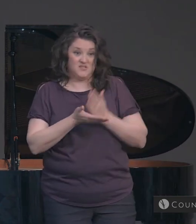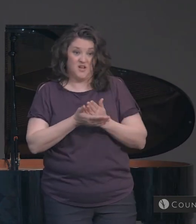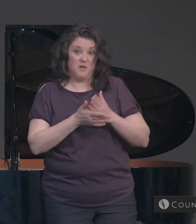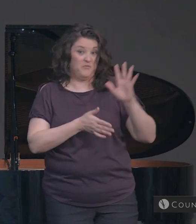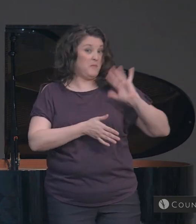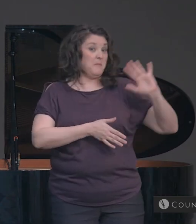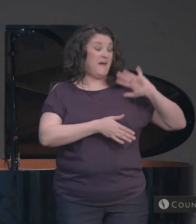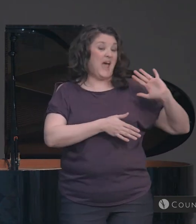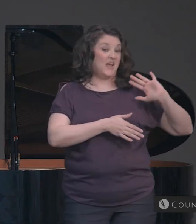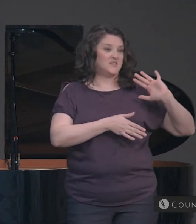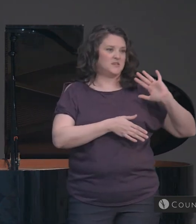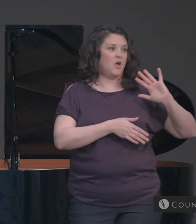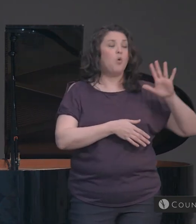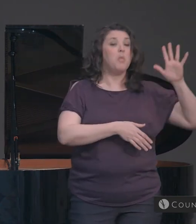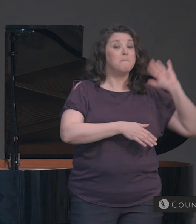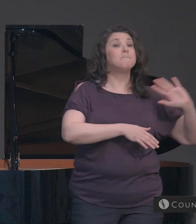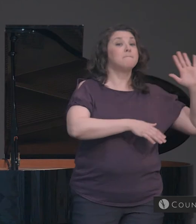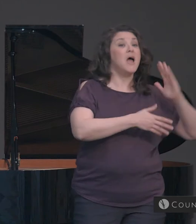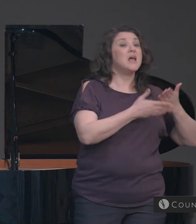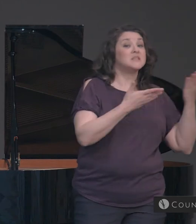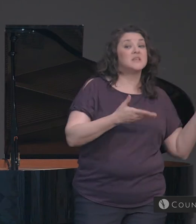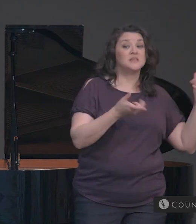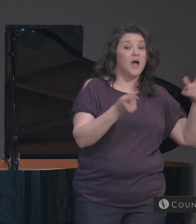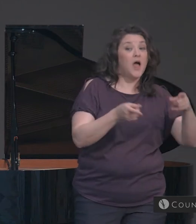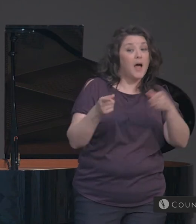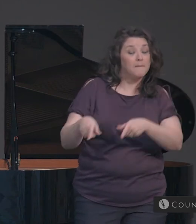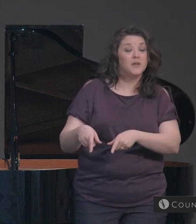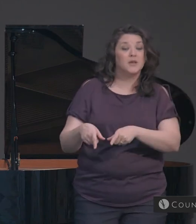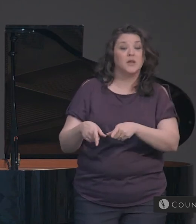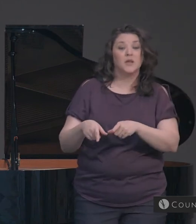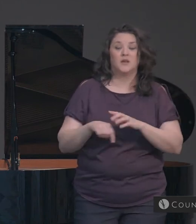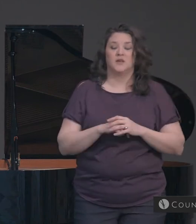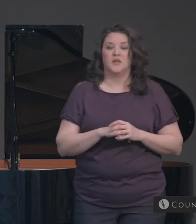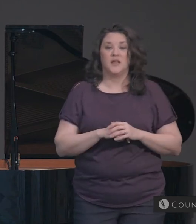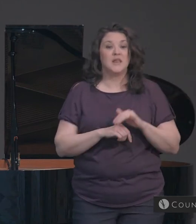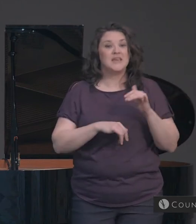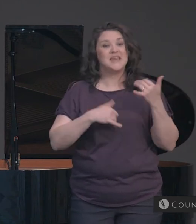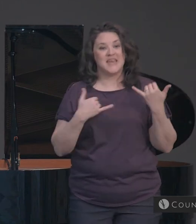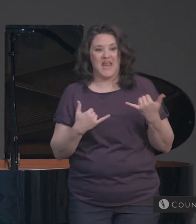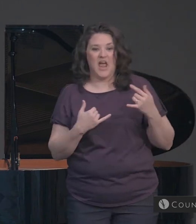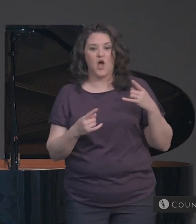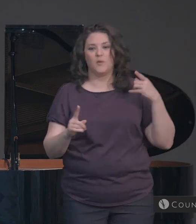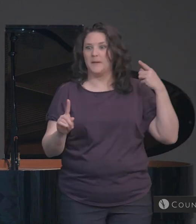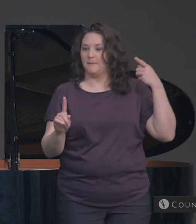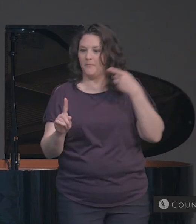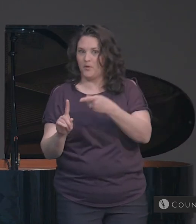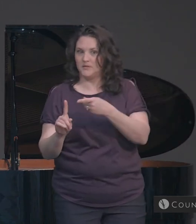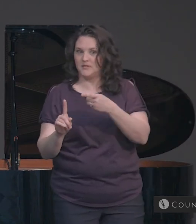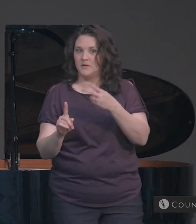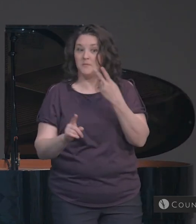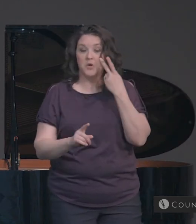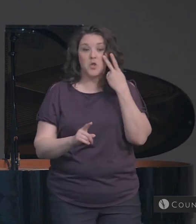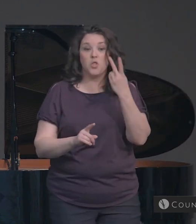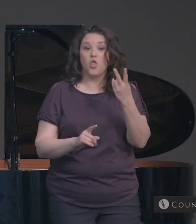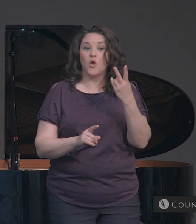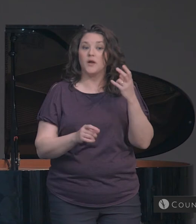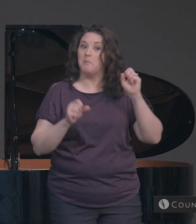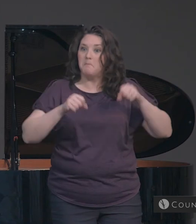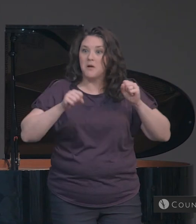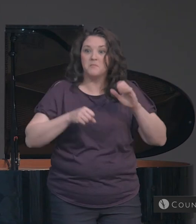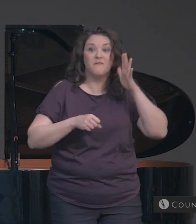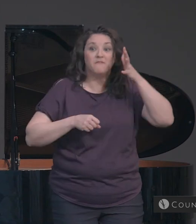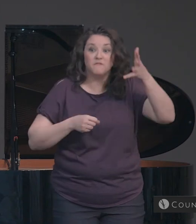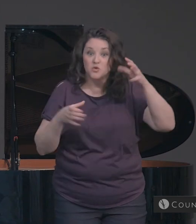the past work, past act of a fearsome God. He now points them to look at the potential future